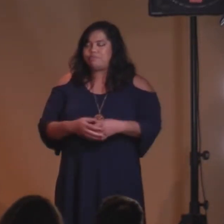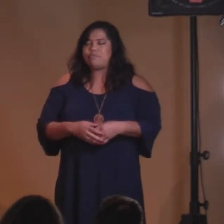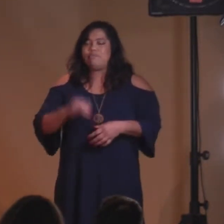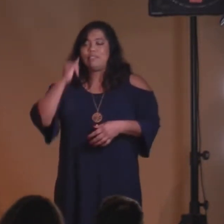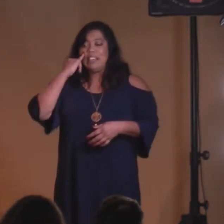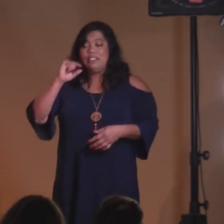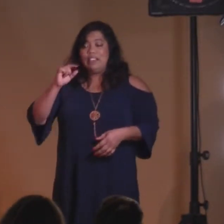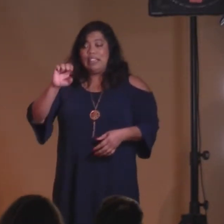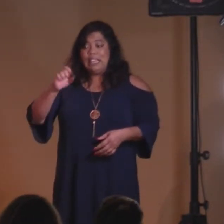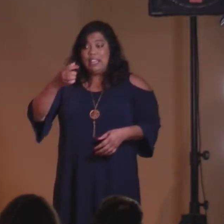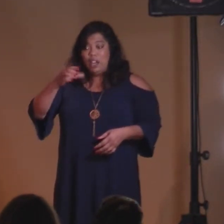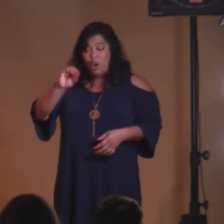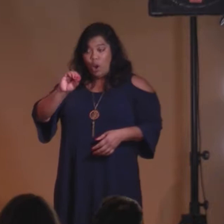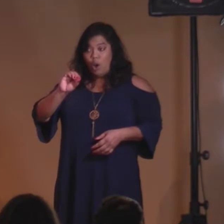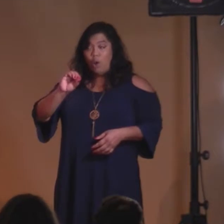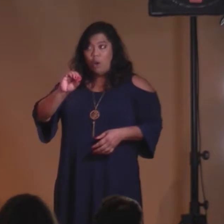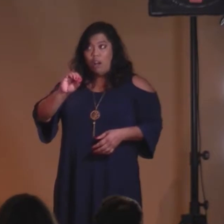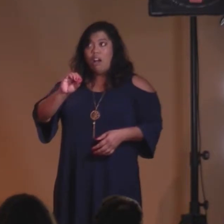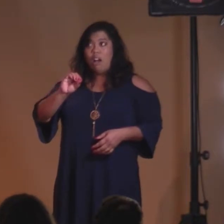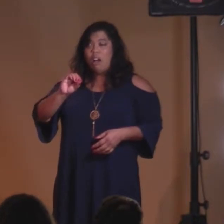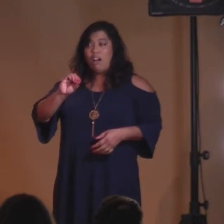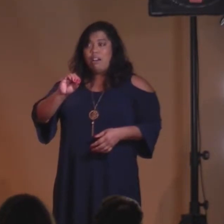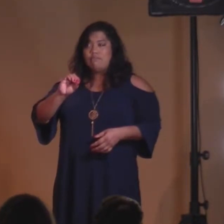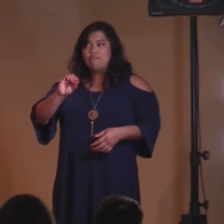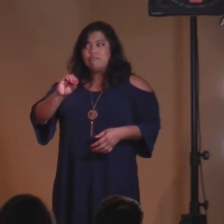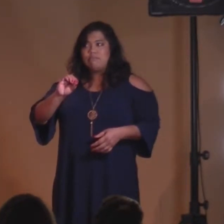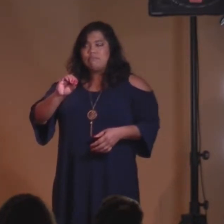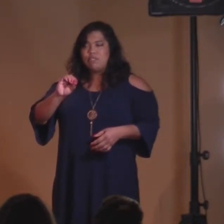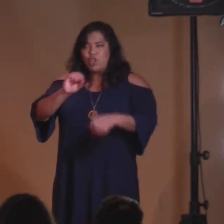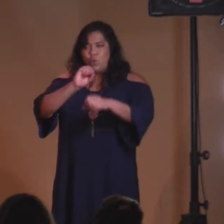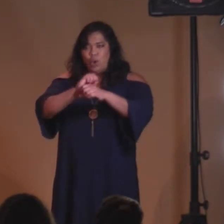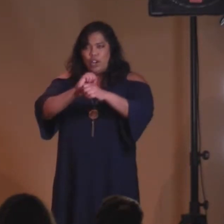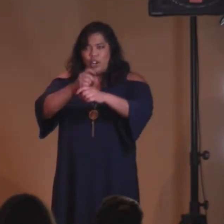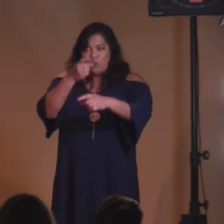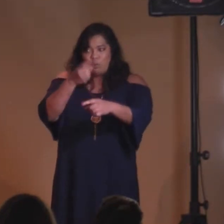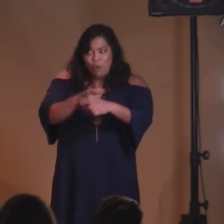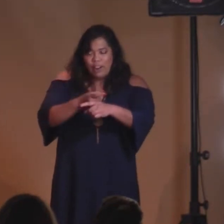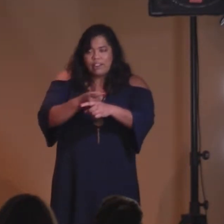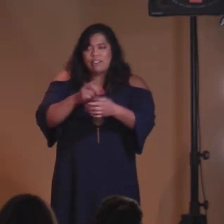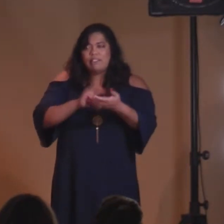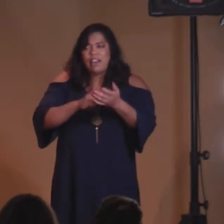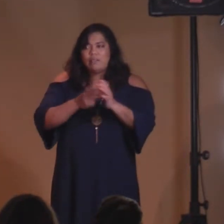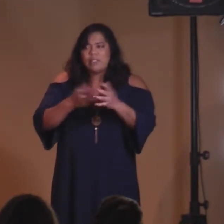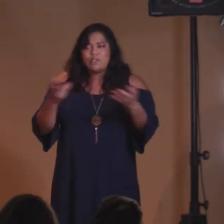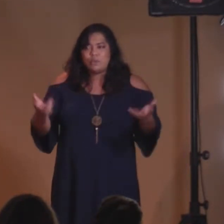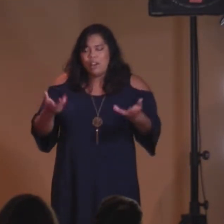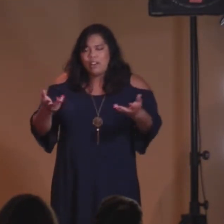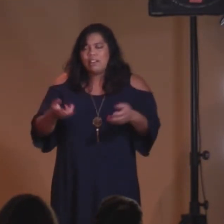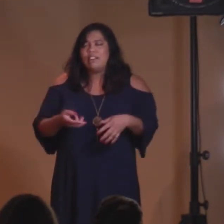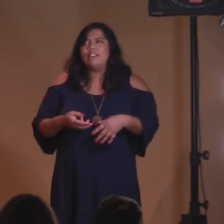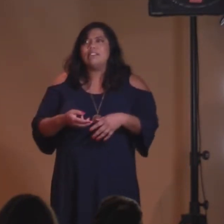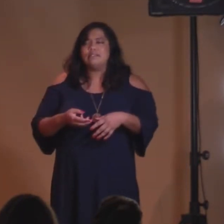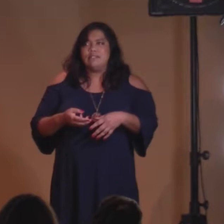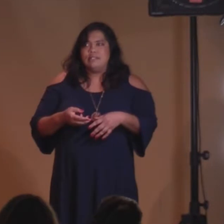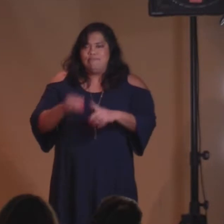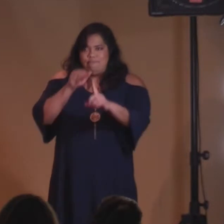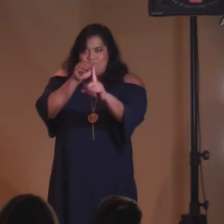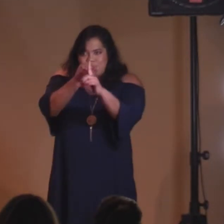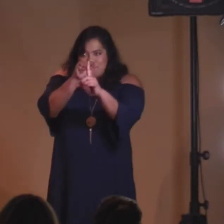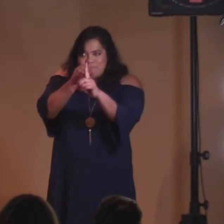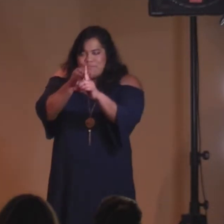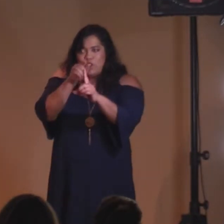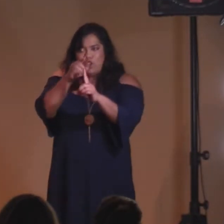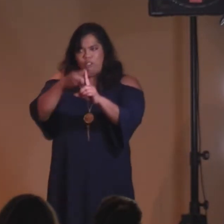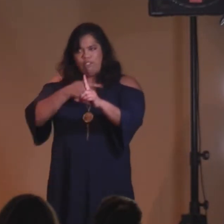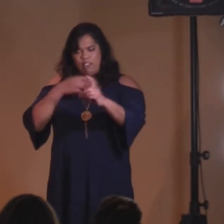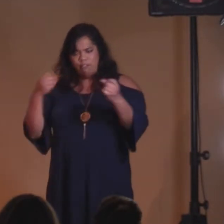ego is operating appropriately, it serves the purpose of simply doing the